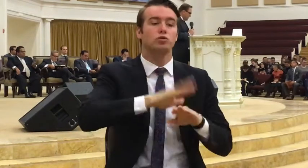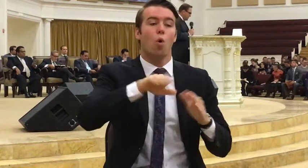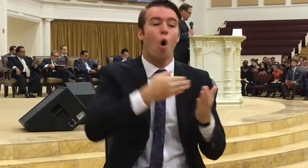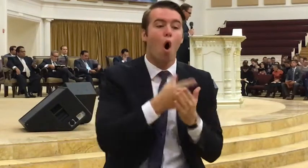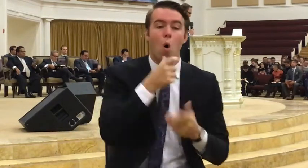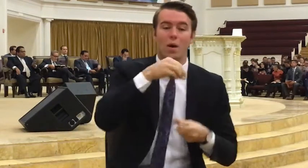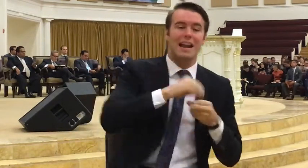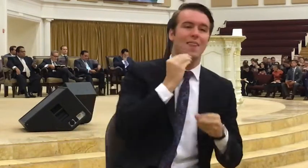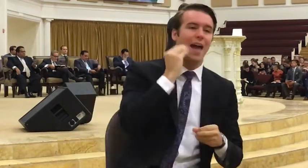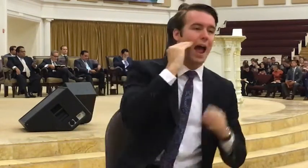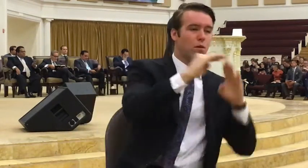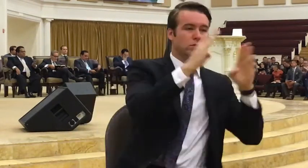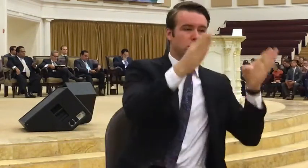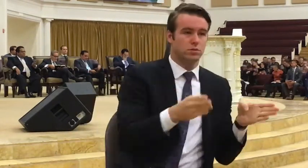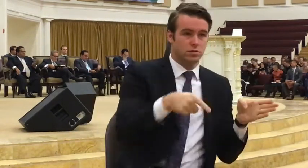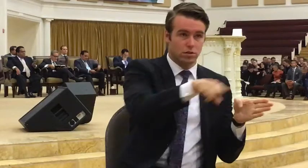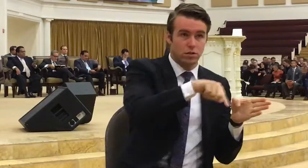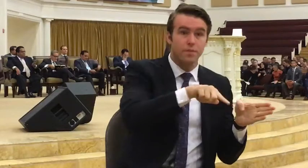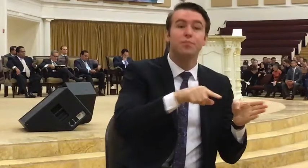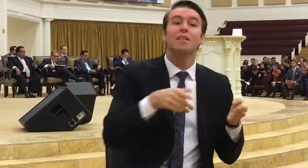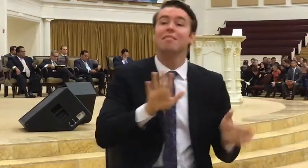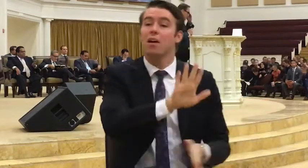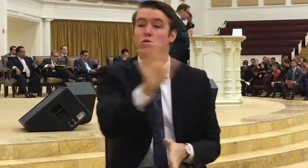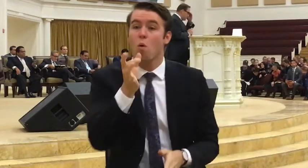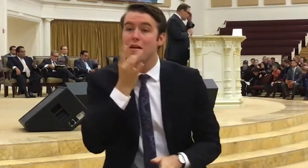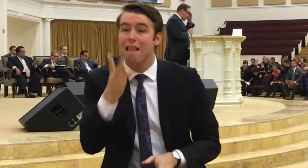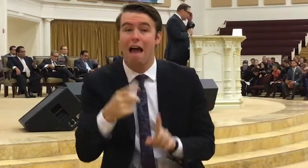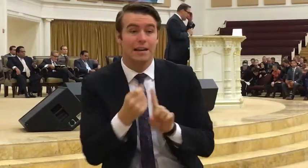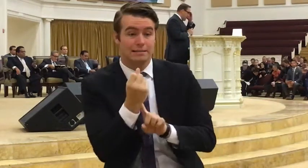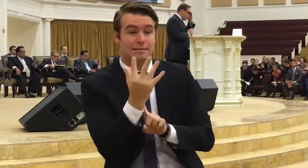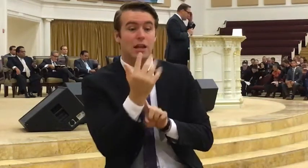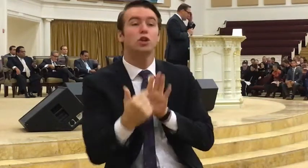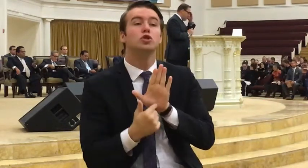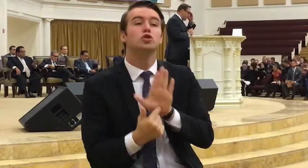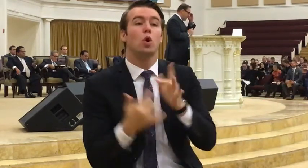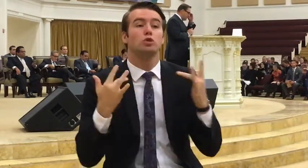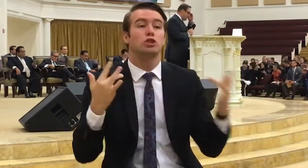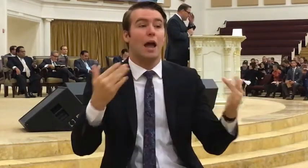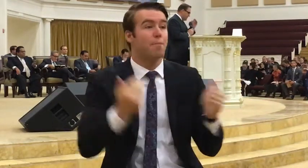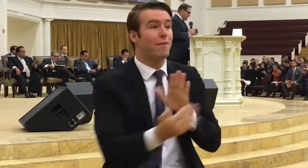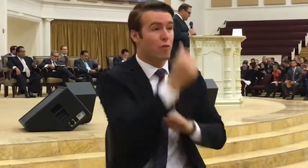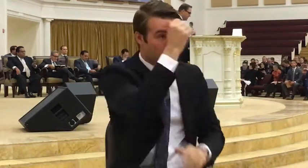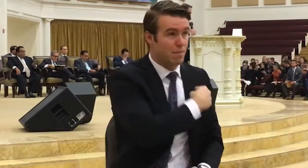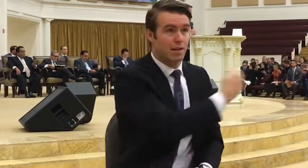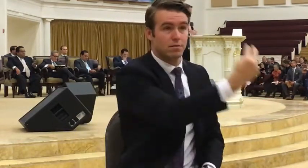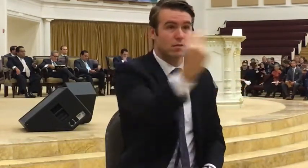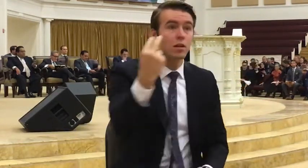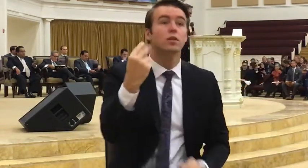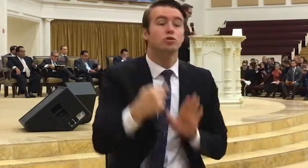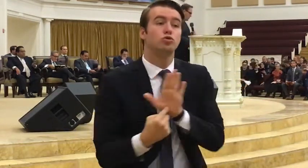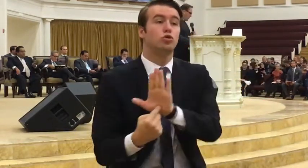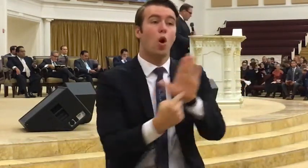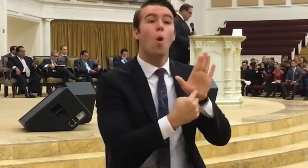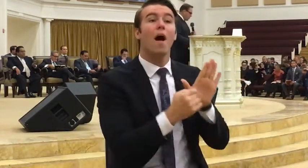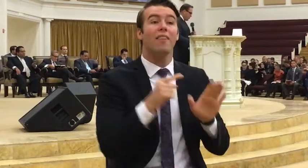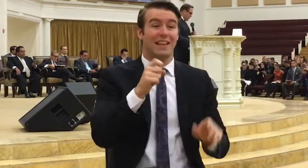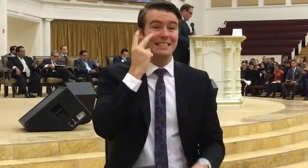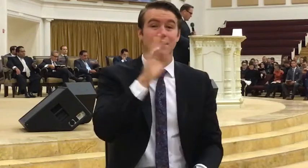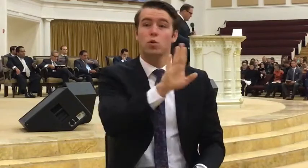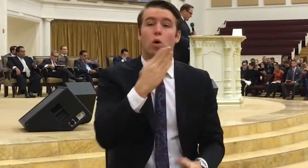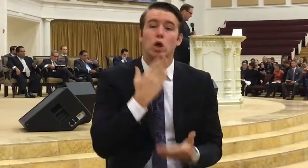the house. Let your light so shine before men that they may see your